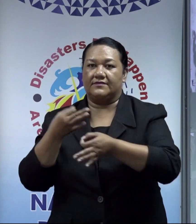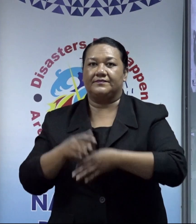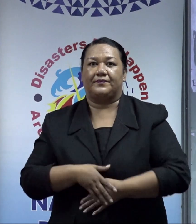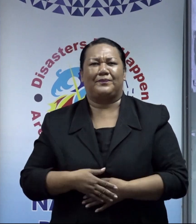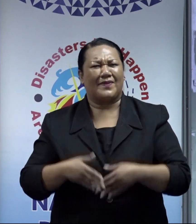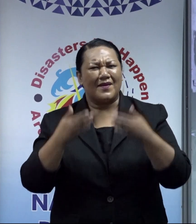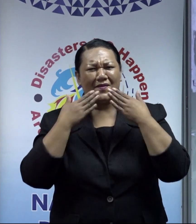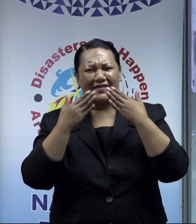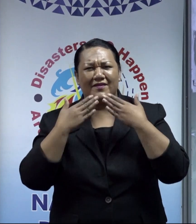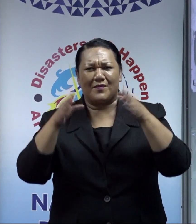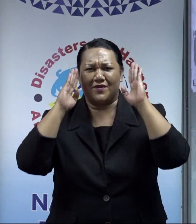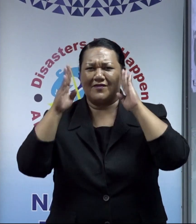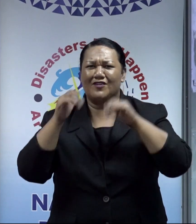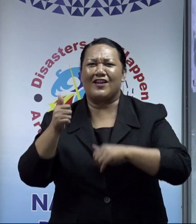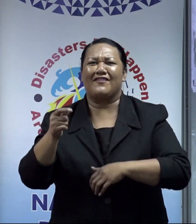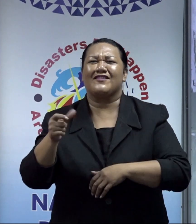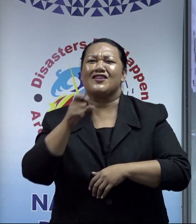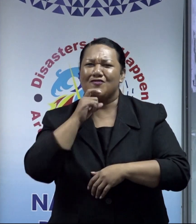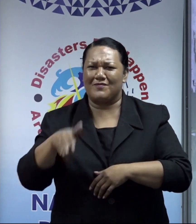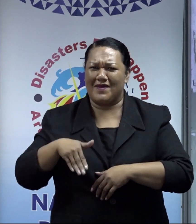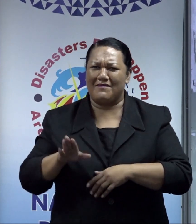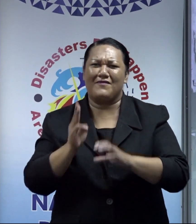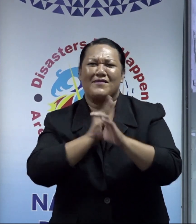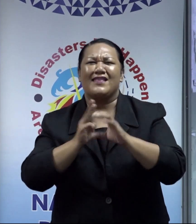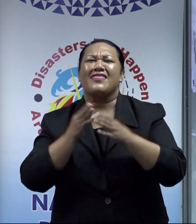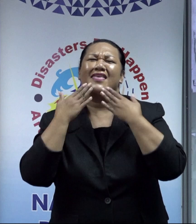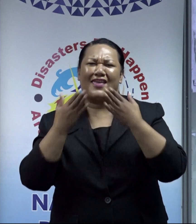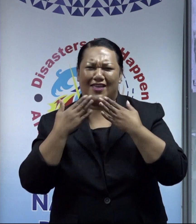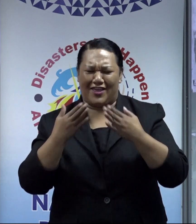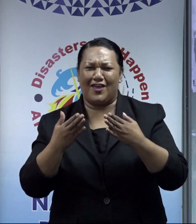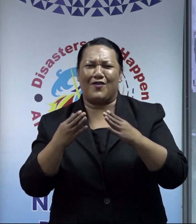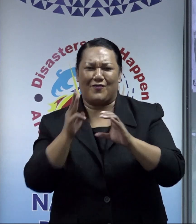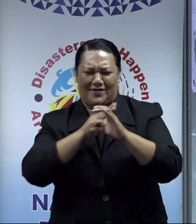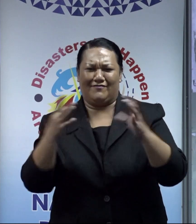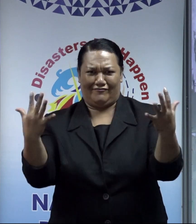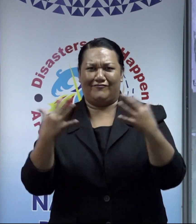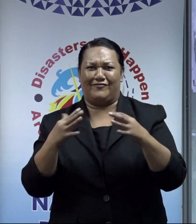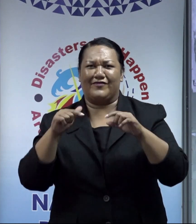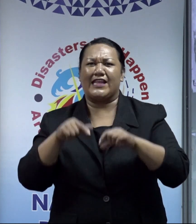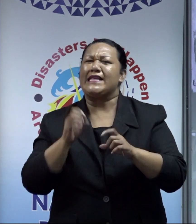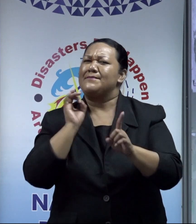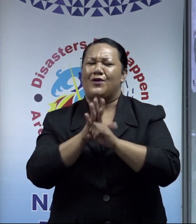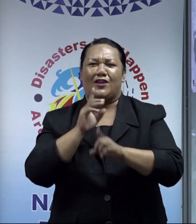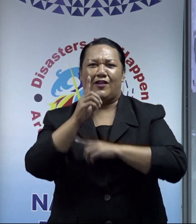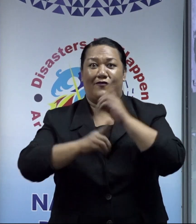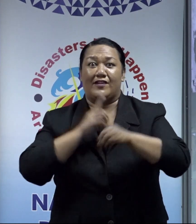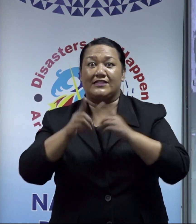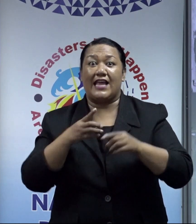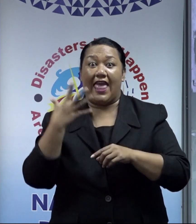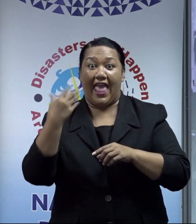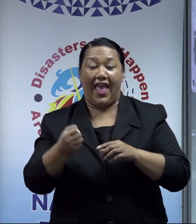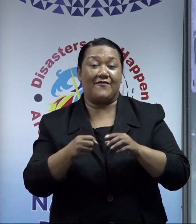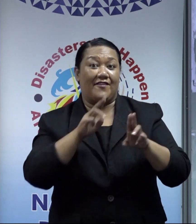Thank you, Bulavinaka, and good afternoon, members of the media. Thank you for taking this time to attend this important news conference. The Fiji